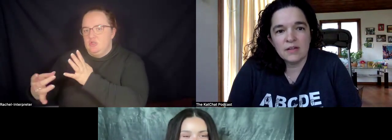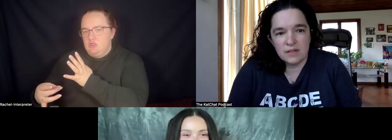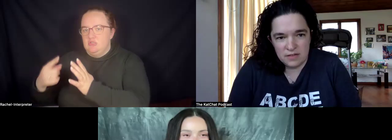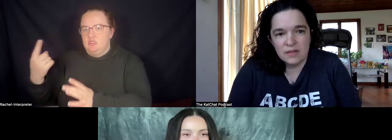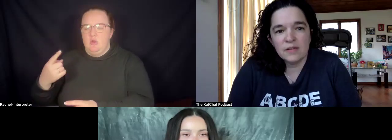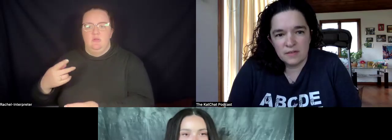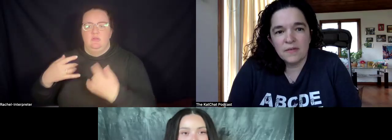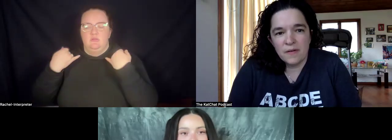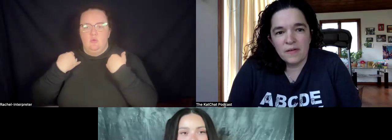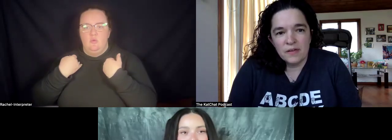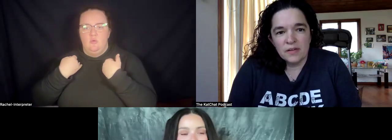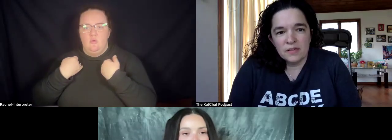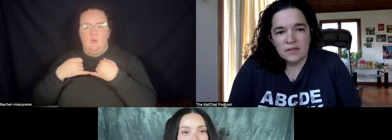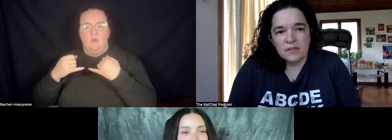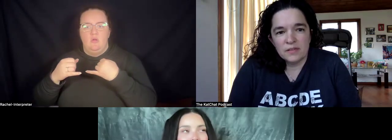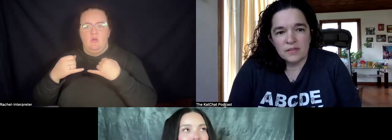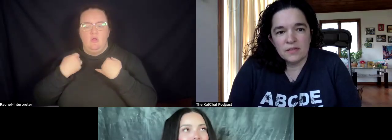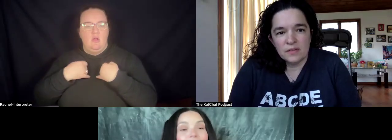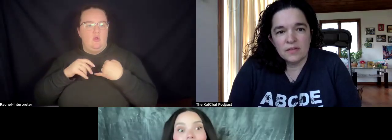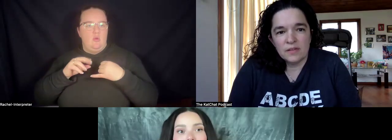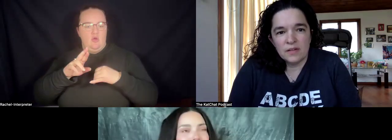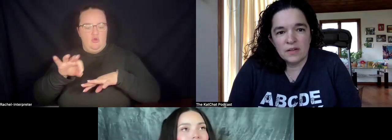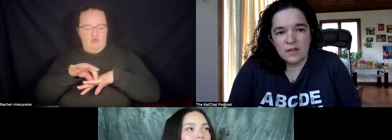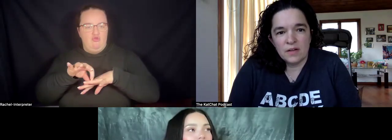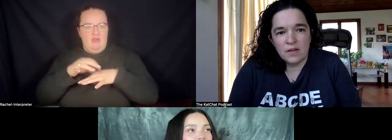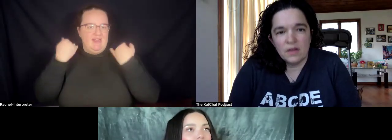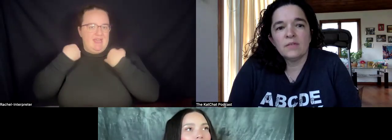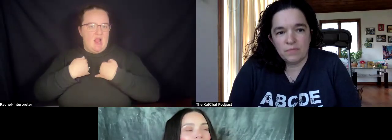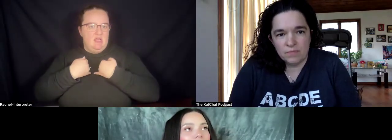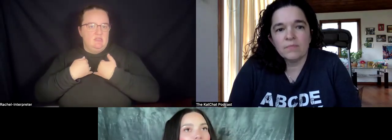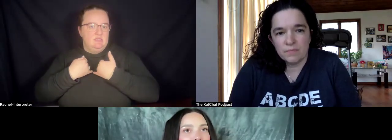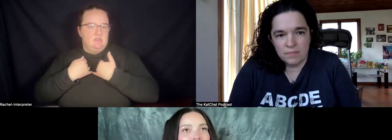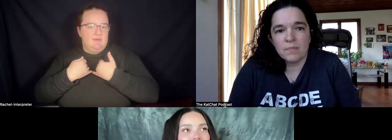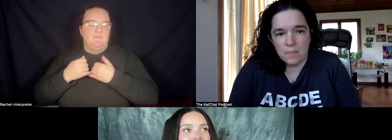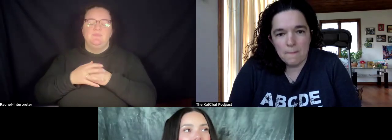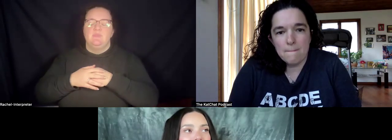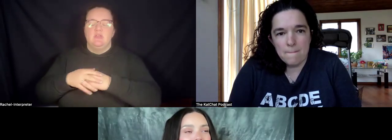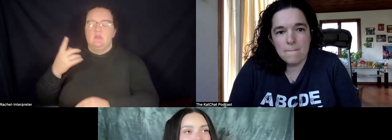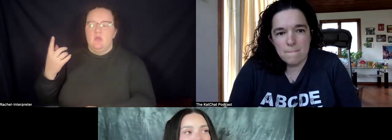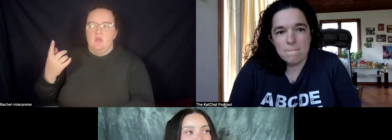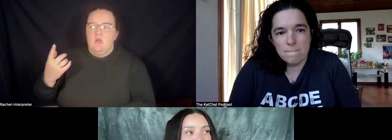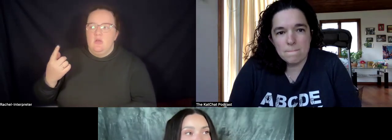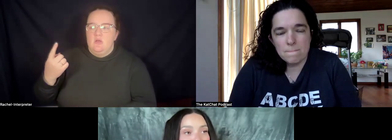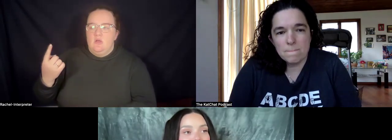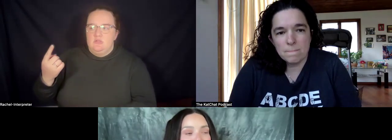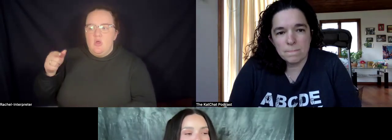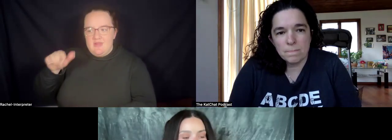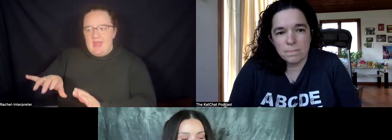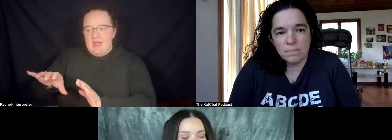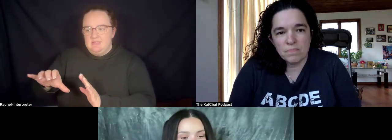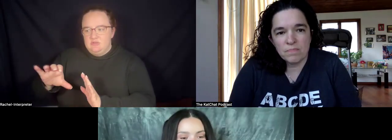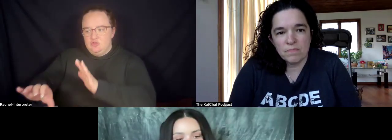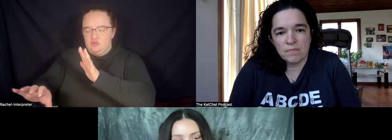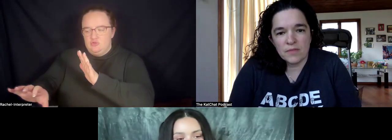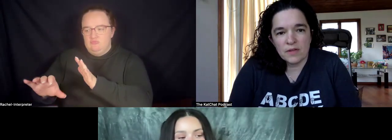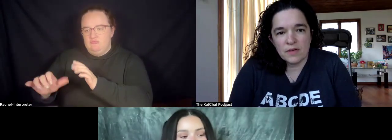probably saw throughout, she always wore a ring on a necklace, and so she made that actor's choice so that